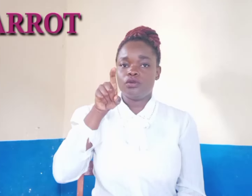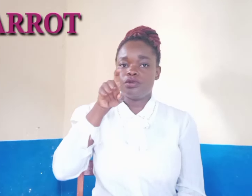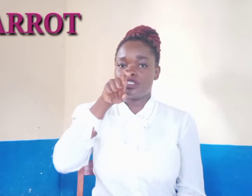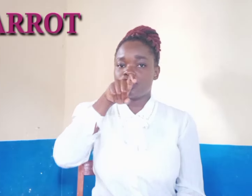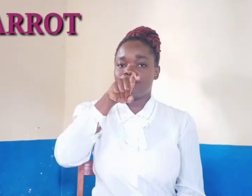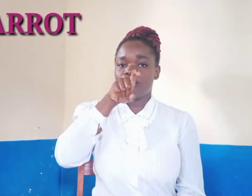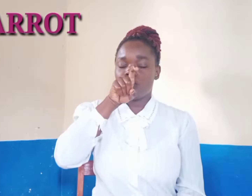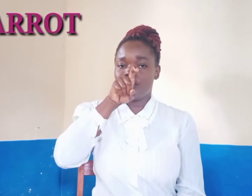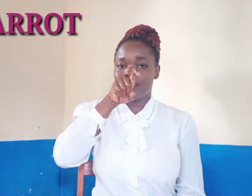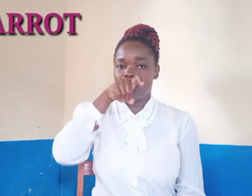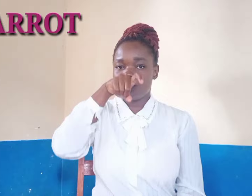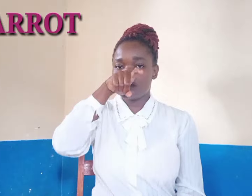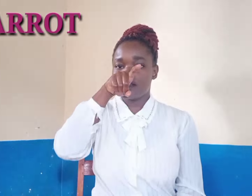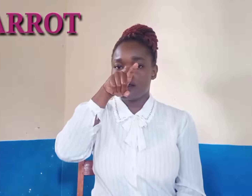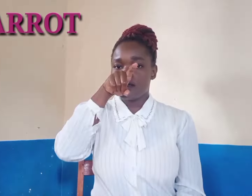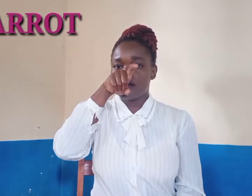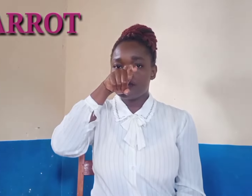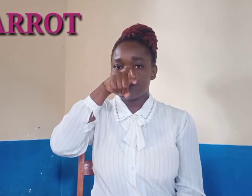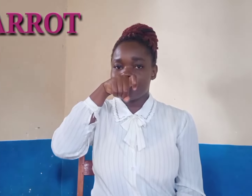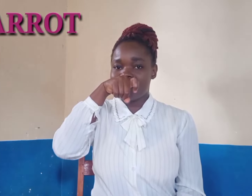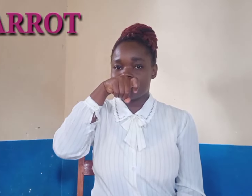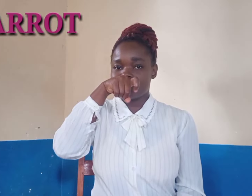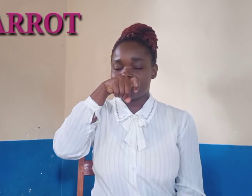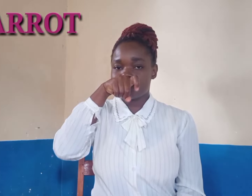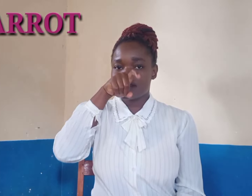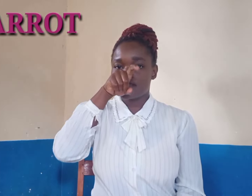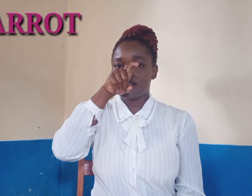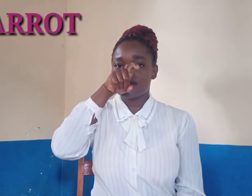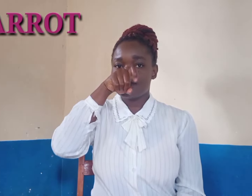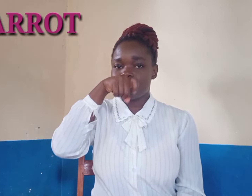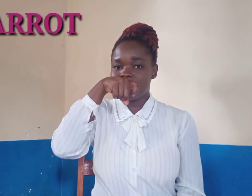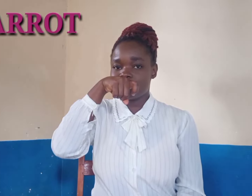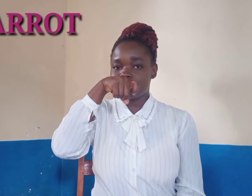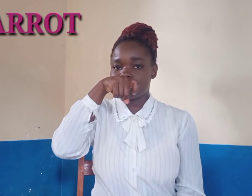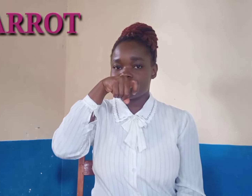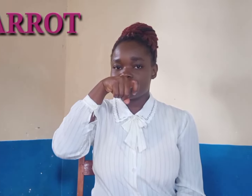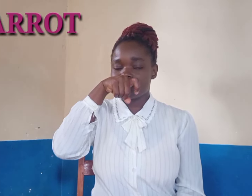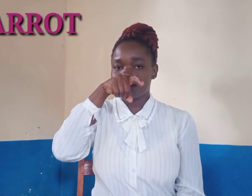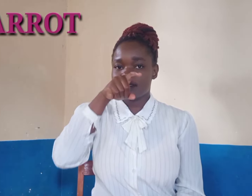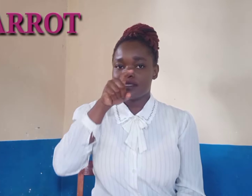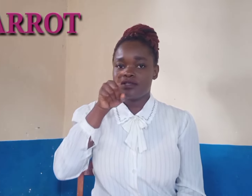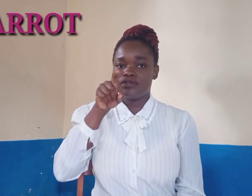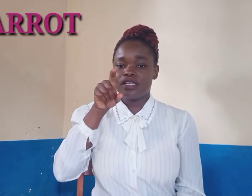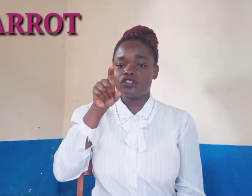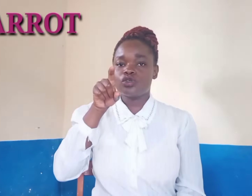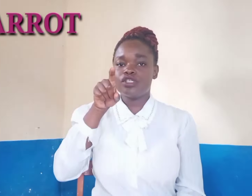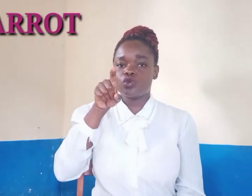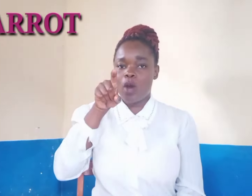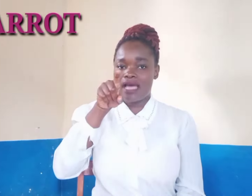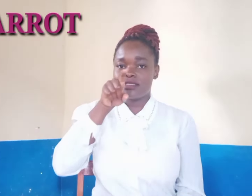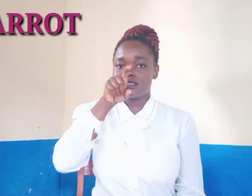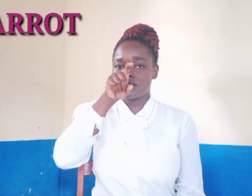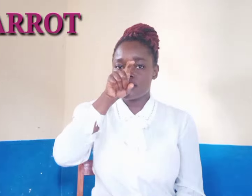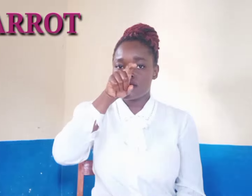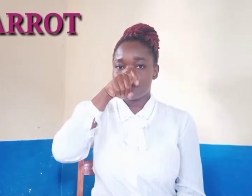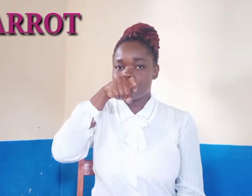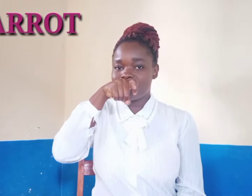Put it on your mouth. Parrot. Parrot. Just do it once.